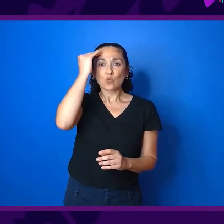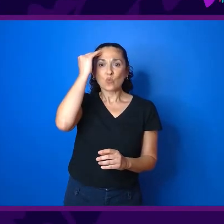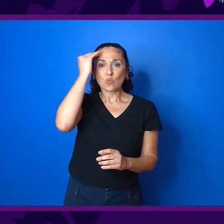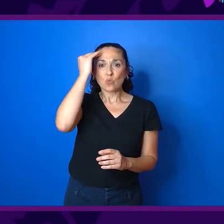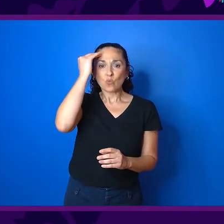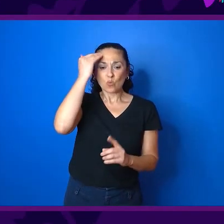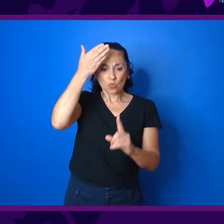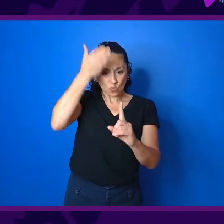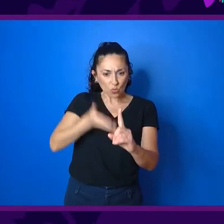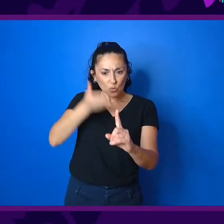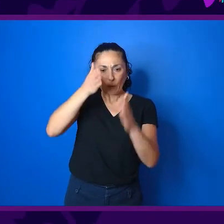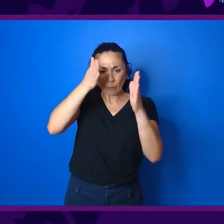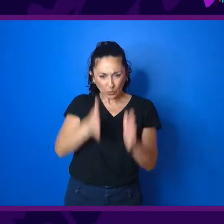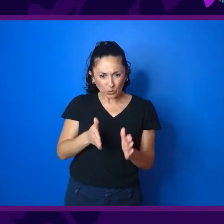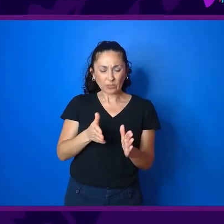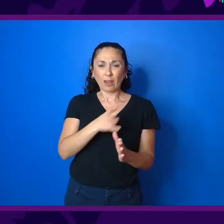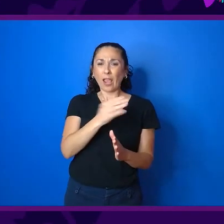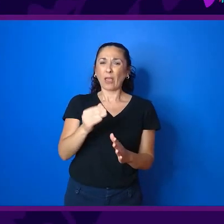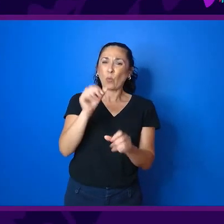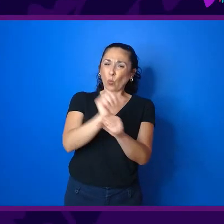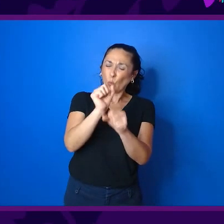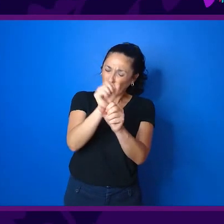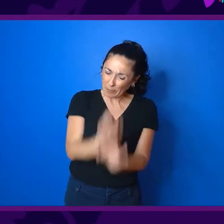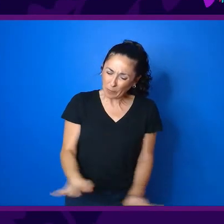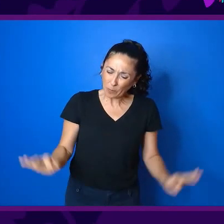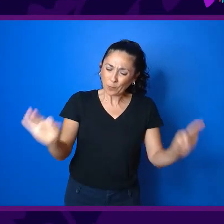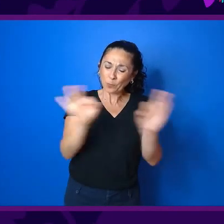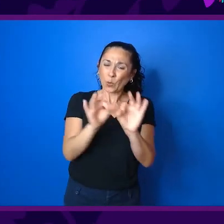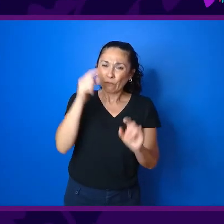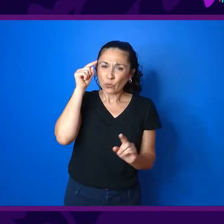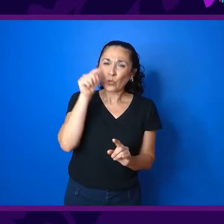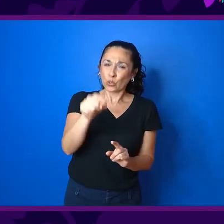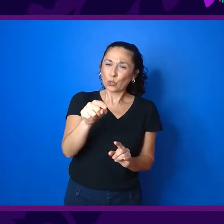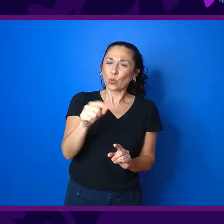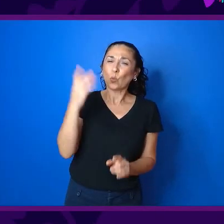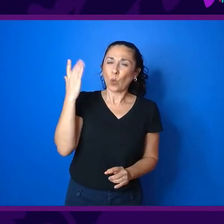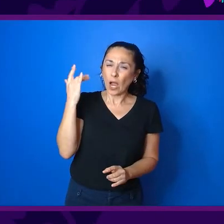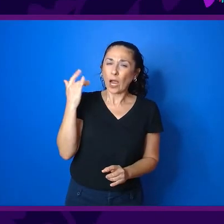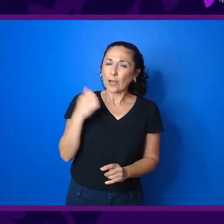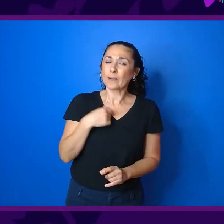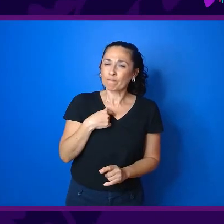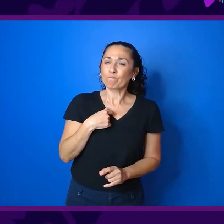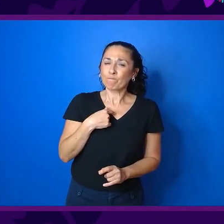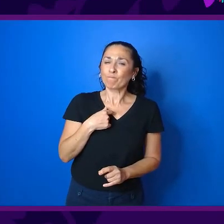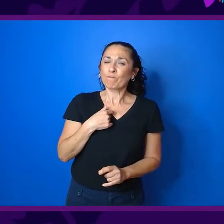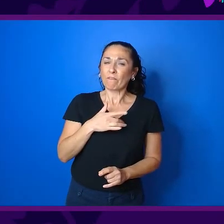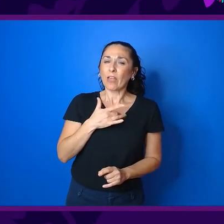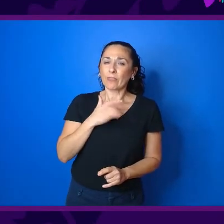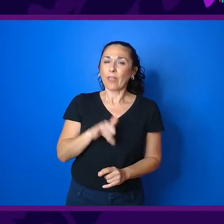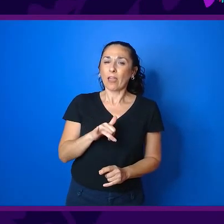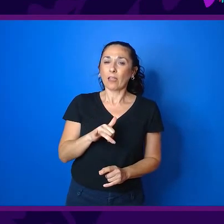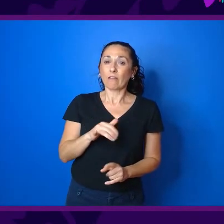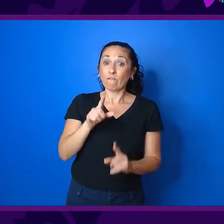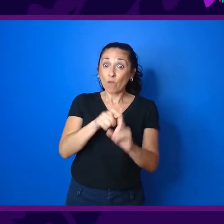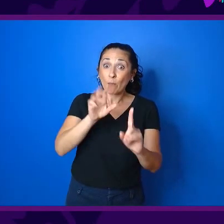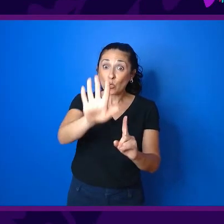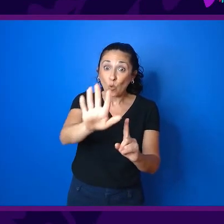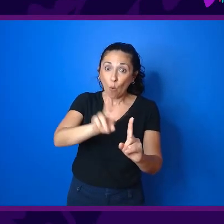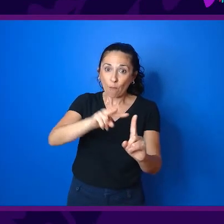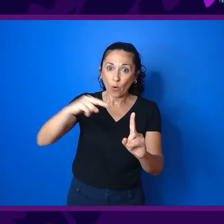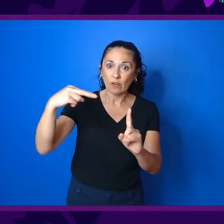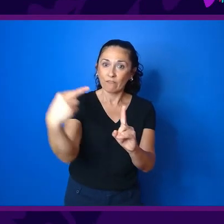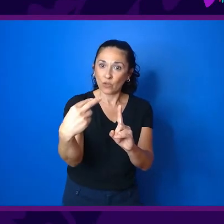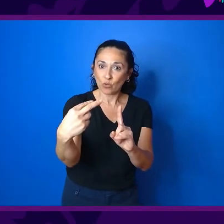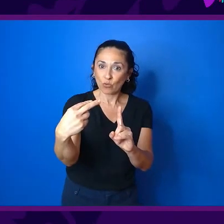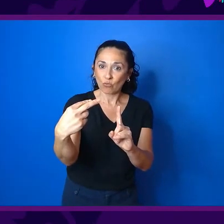is so important to you from your point of view, because it's a documentary. So I get to see the journey with you and your